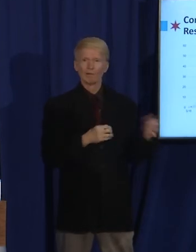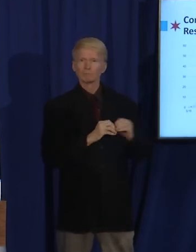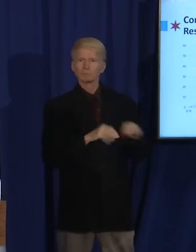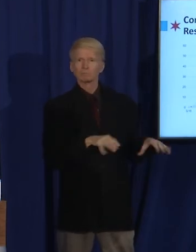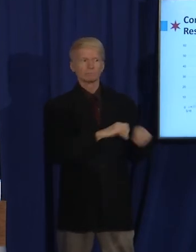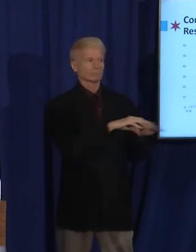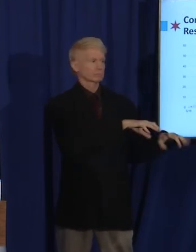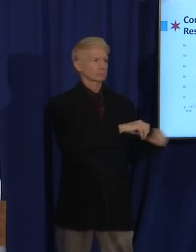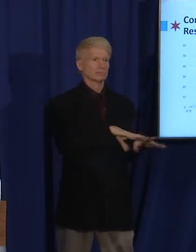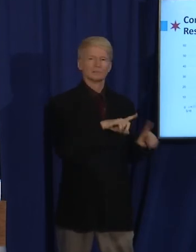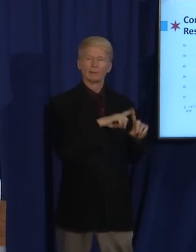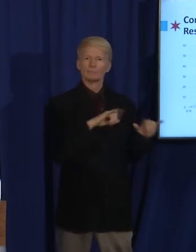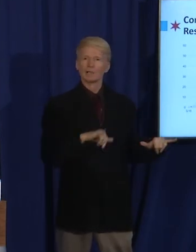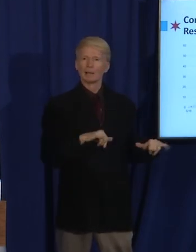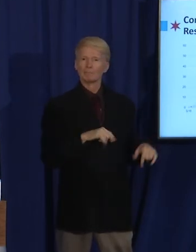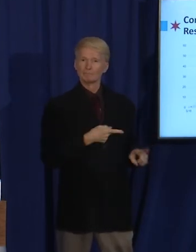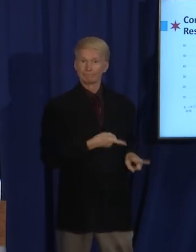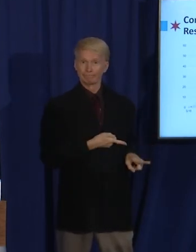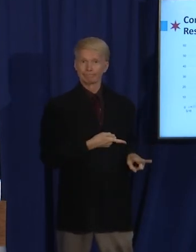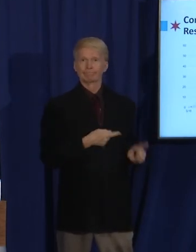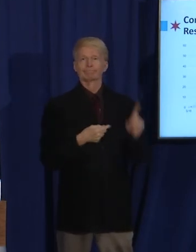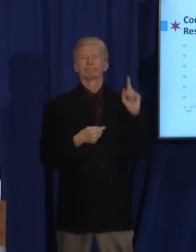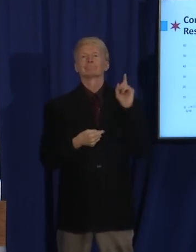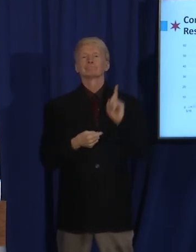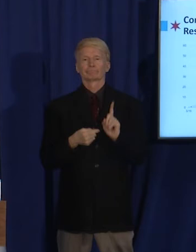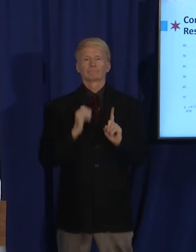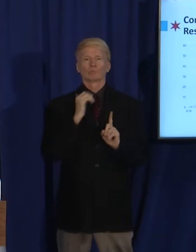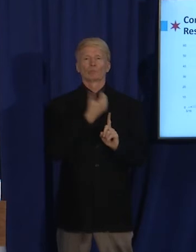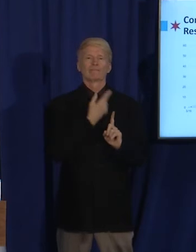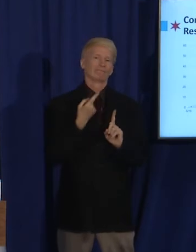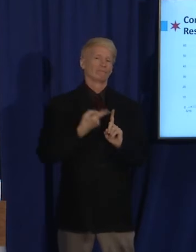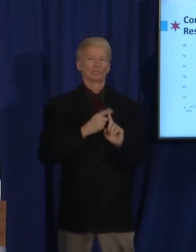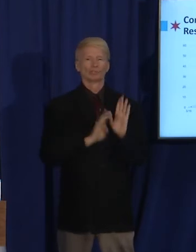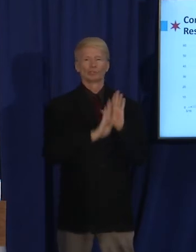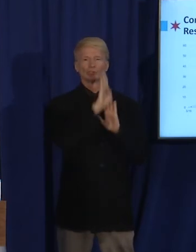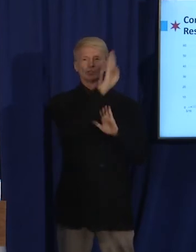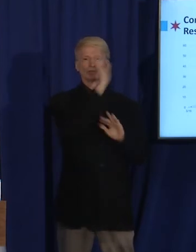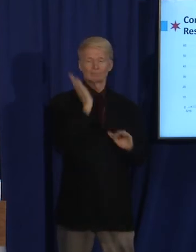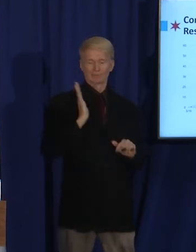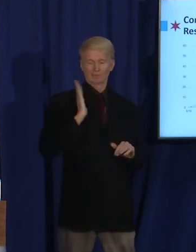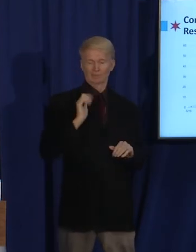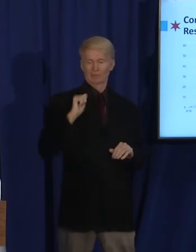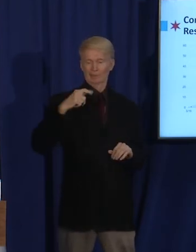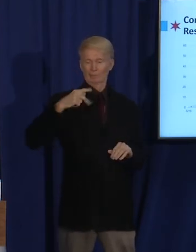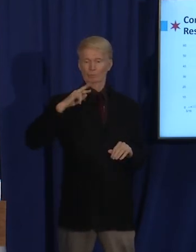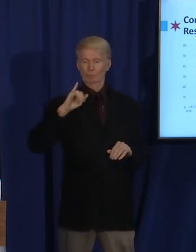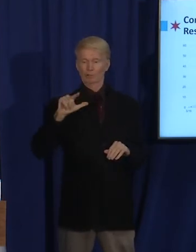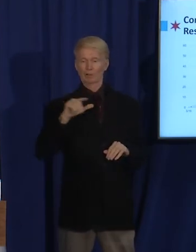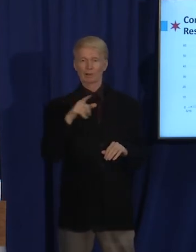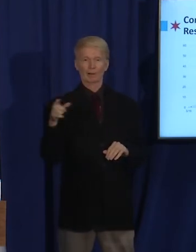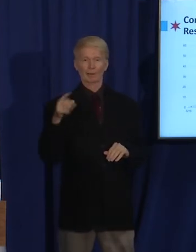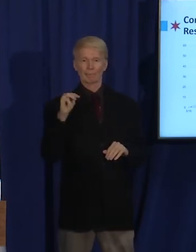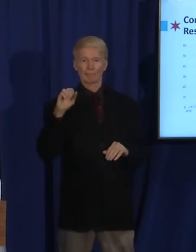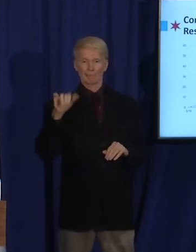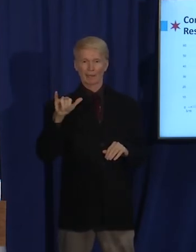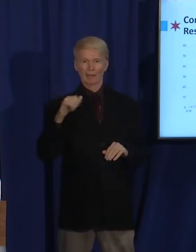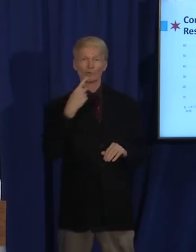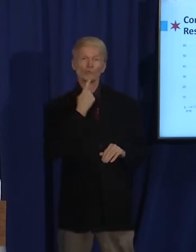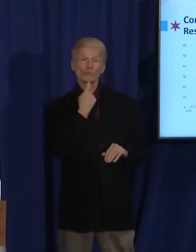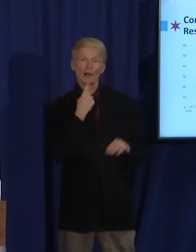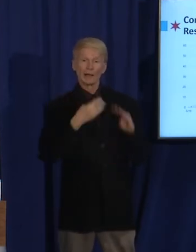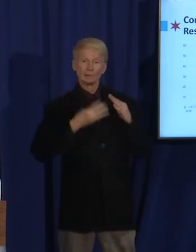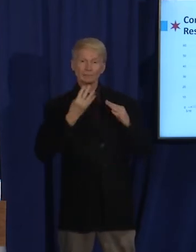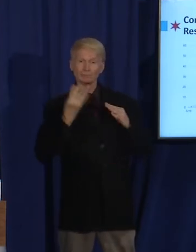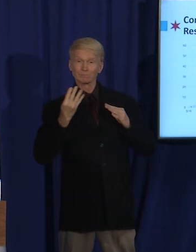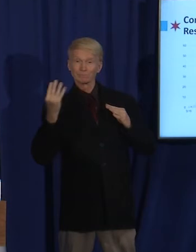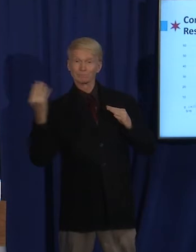spread at that location. And what you can see is that in our first surge back in April and May, in red, many of the